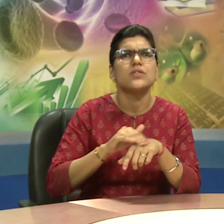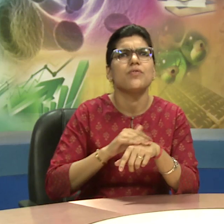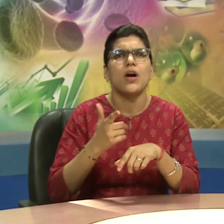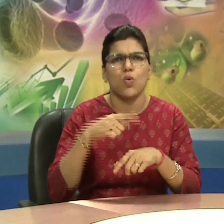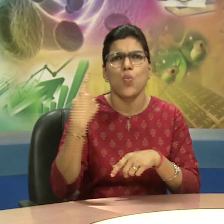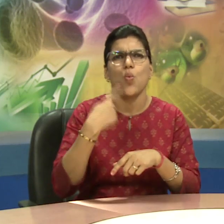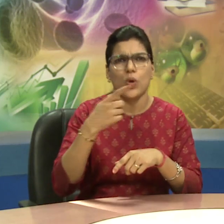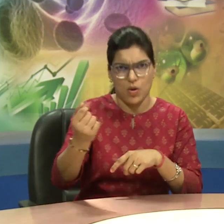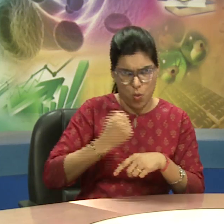Services